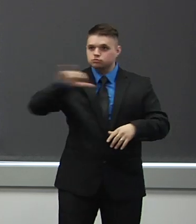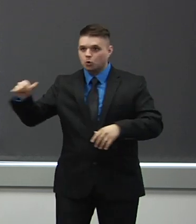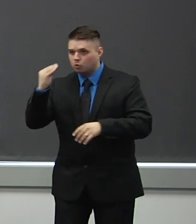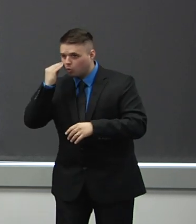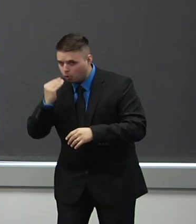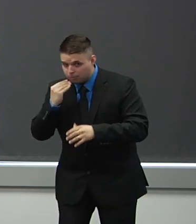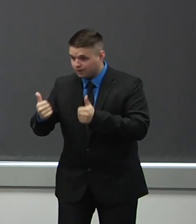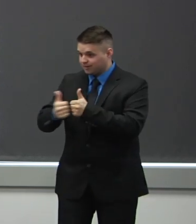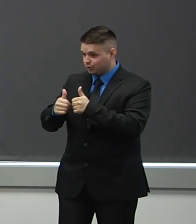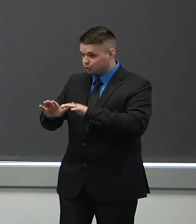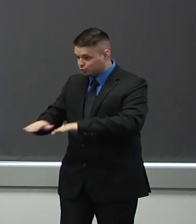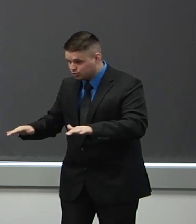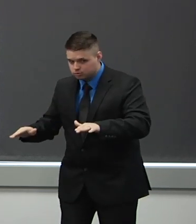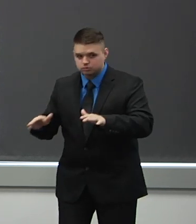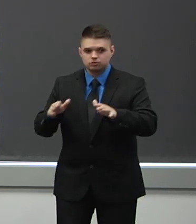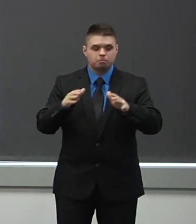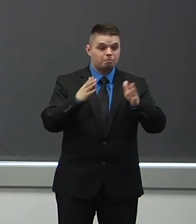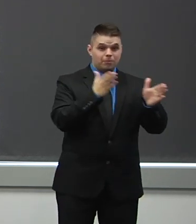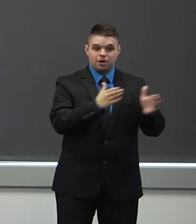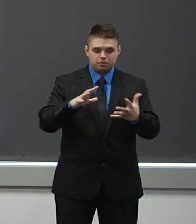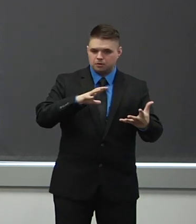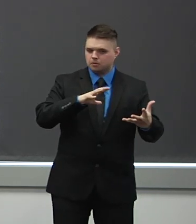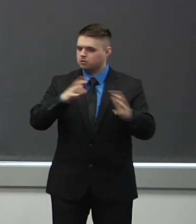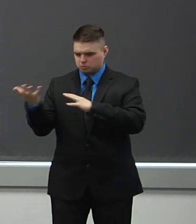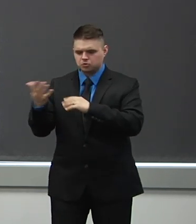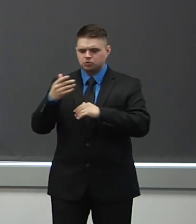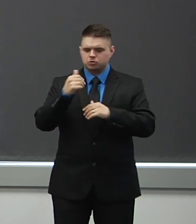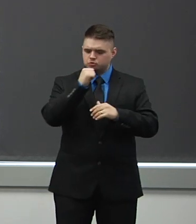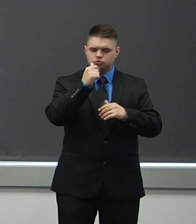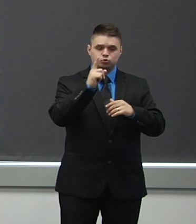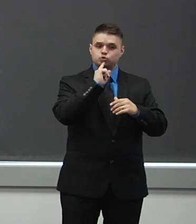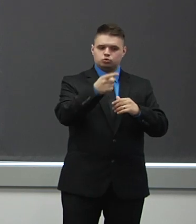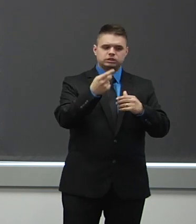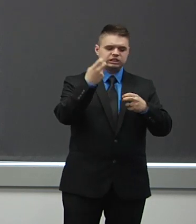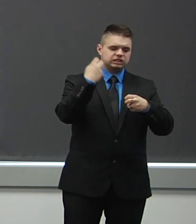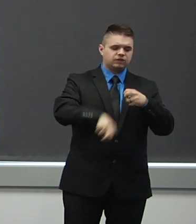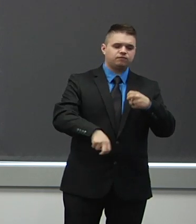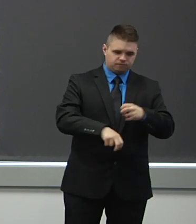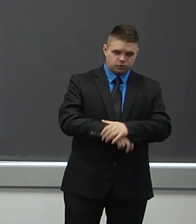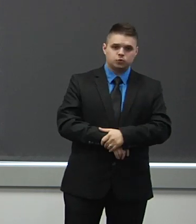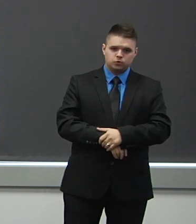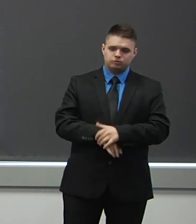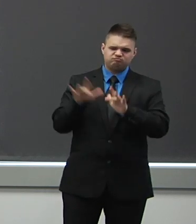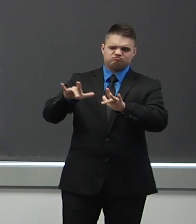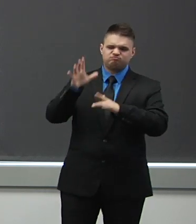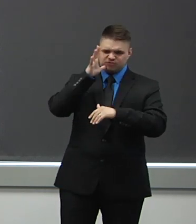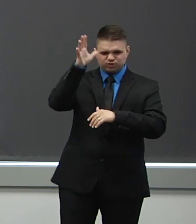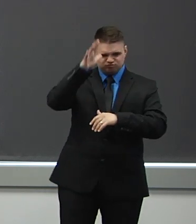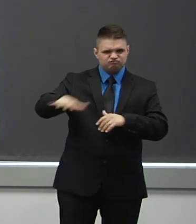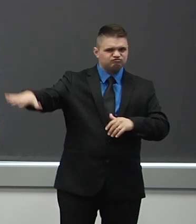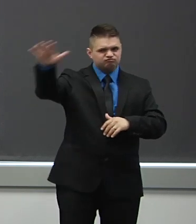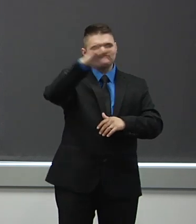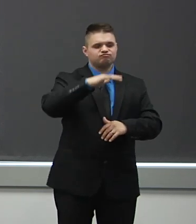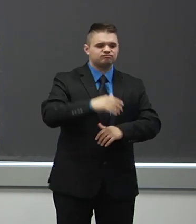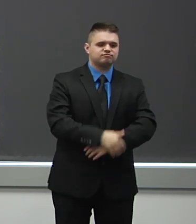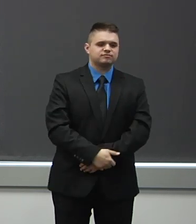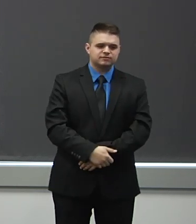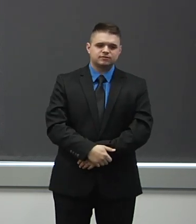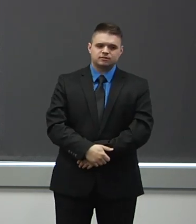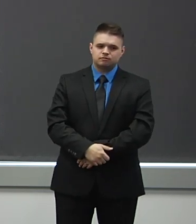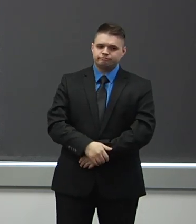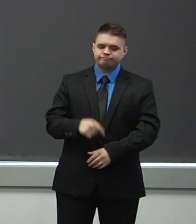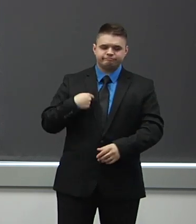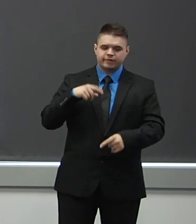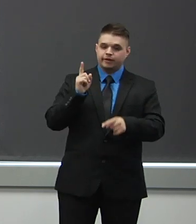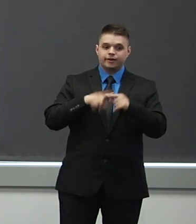This is really hard on parents, too. To that end, I can't imagine it's a surprise to